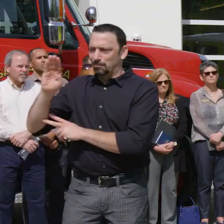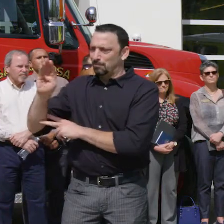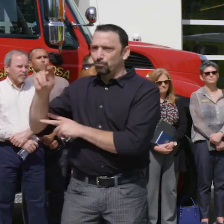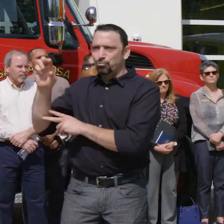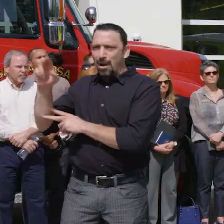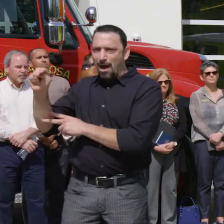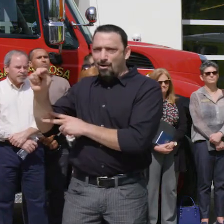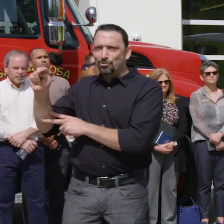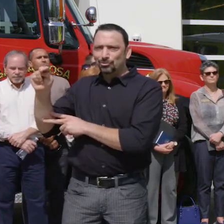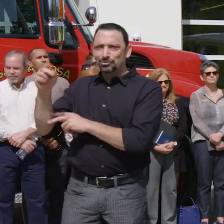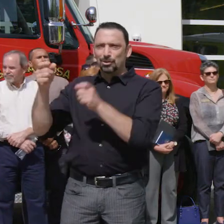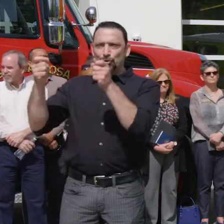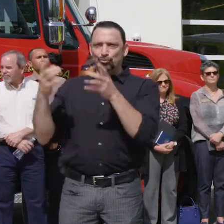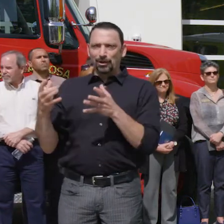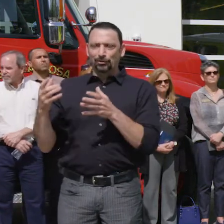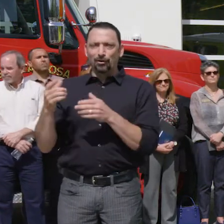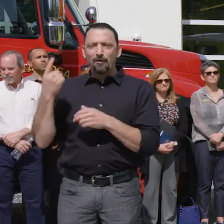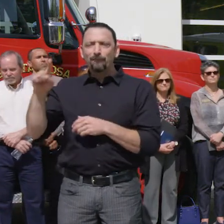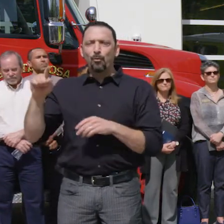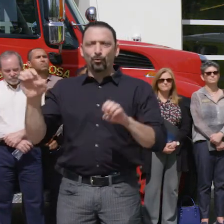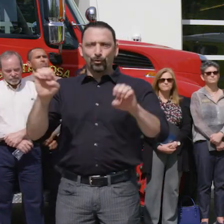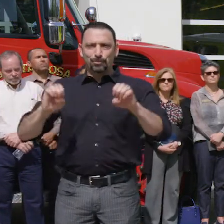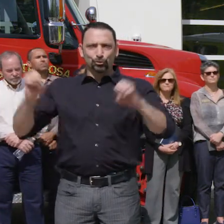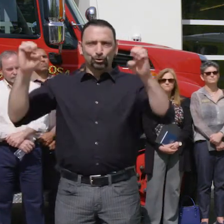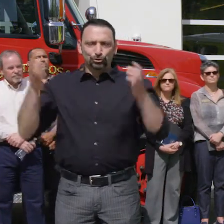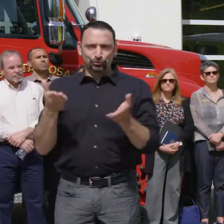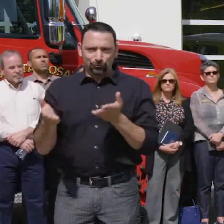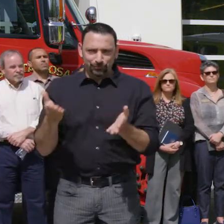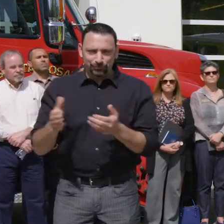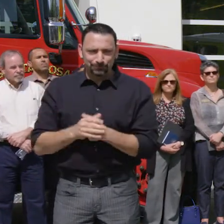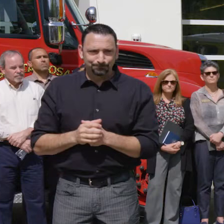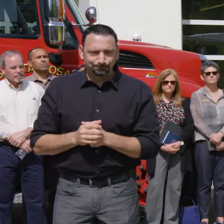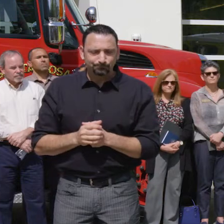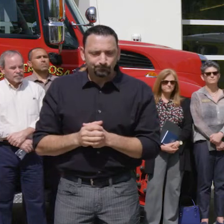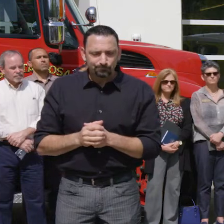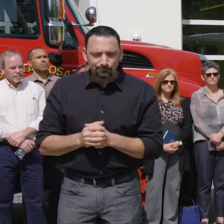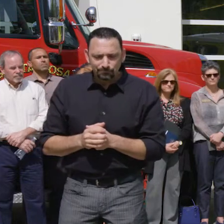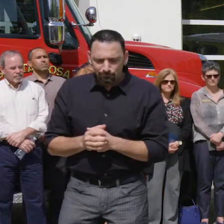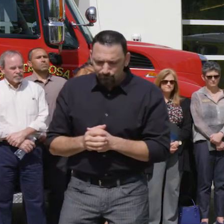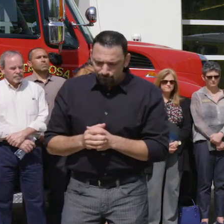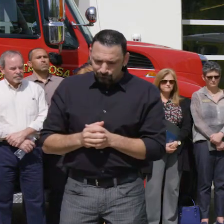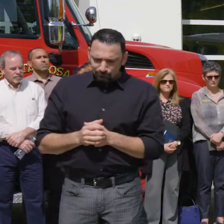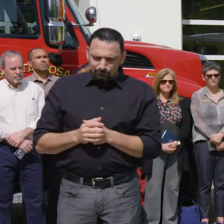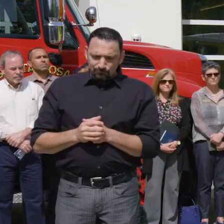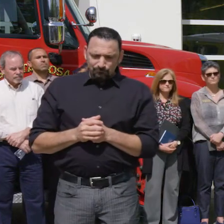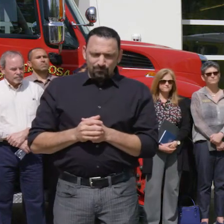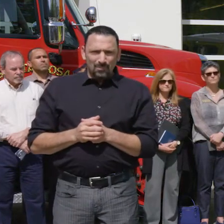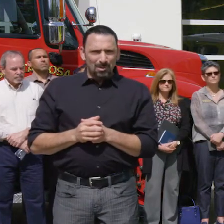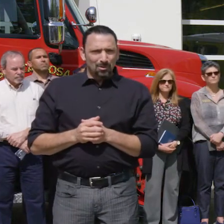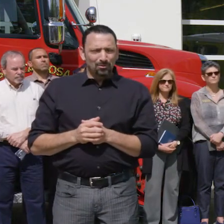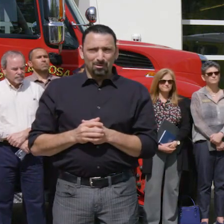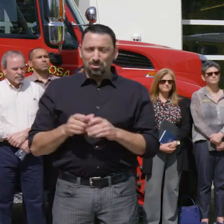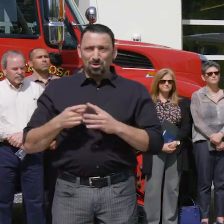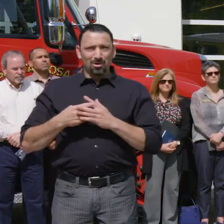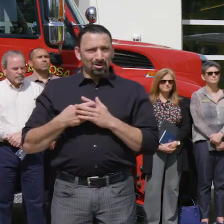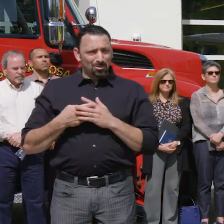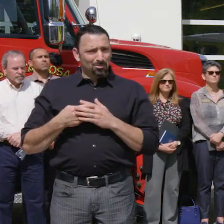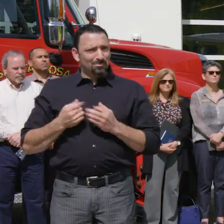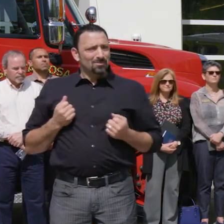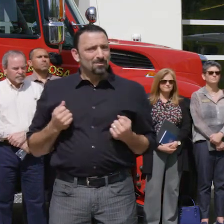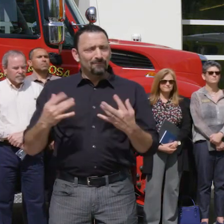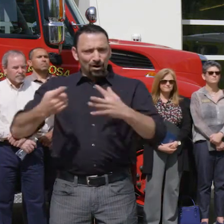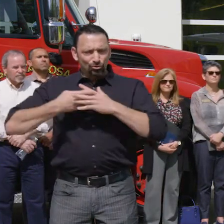Services. I think I want to start off by saying that from the beginning of this very catastrophic, very devastating